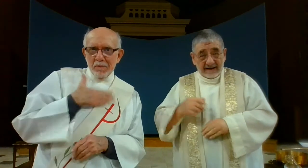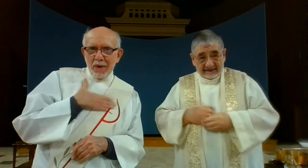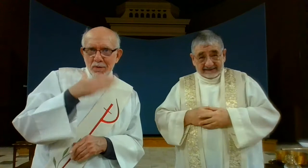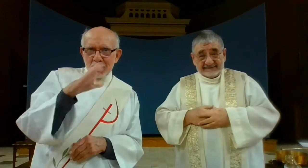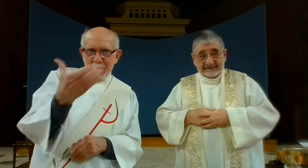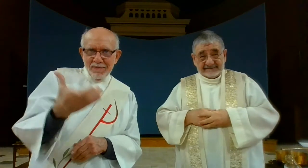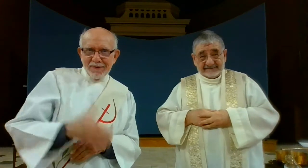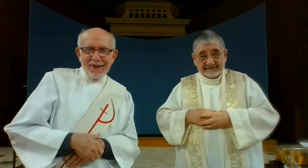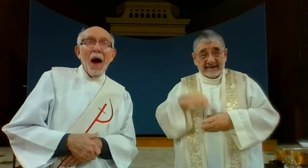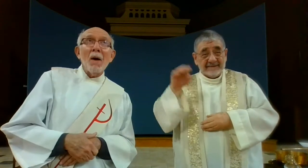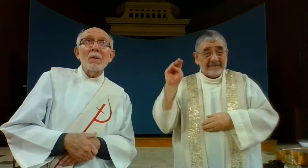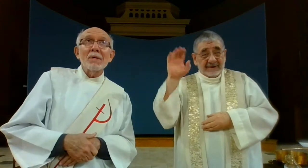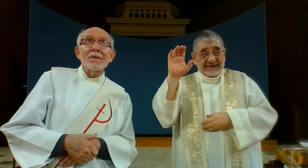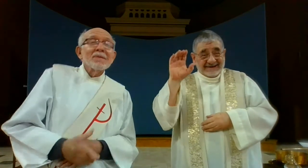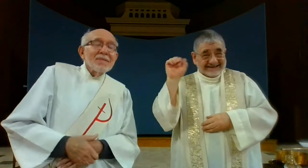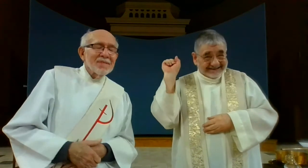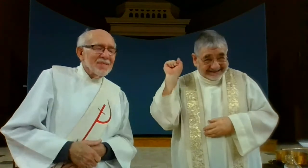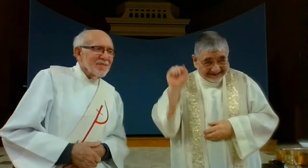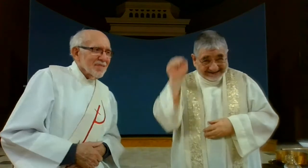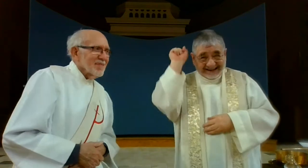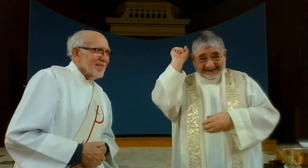Merry Christmas. Merry Christmas, yes.